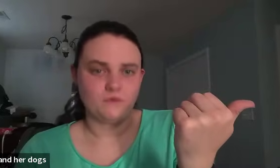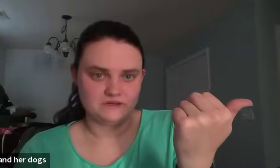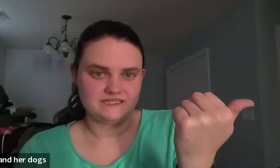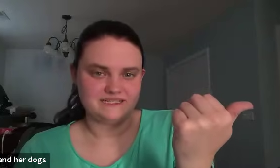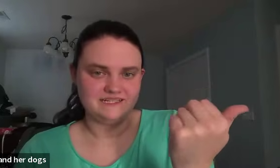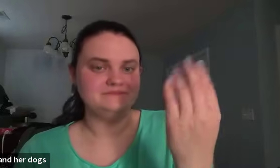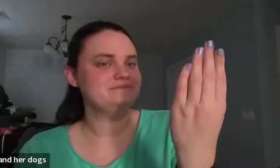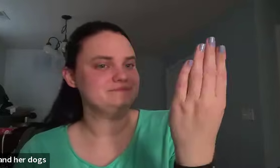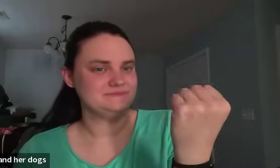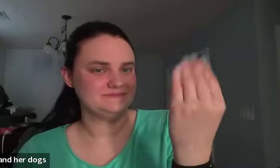14,